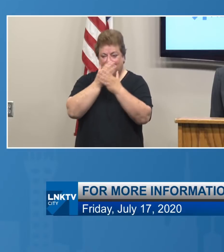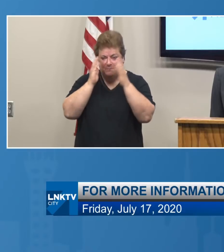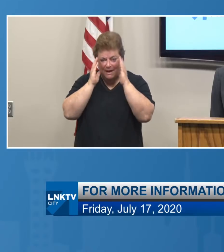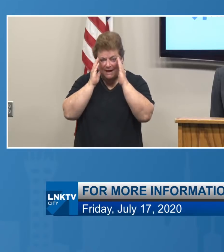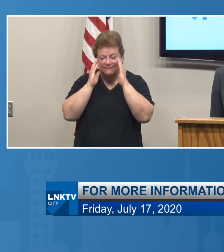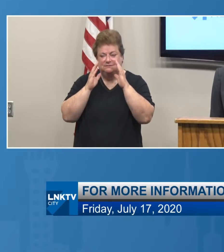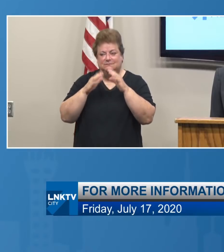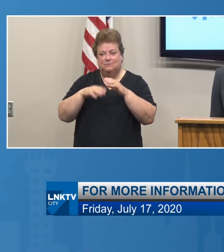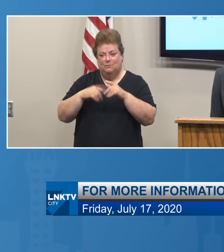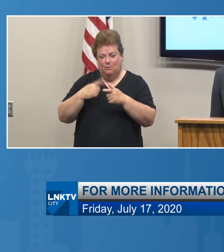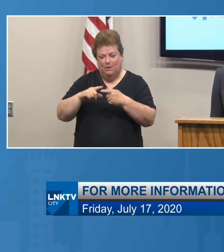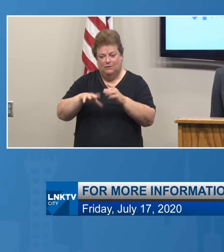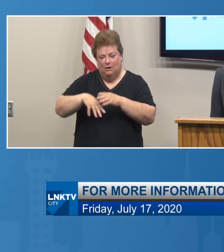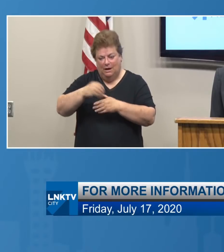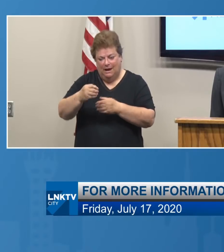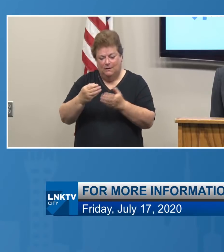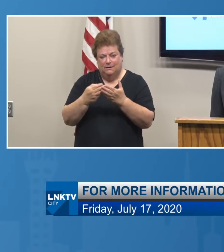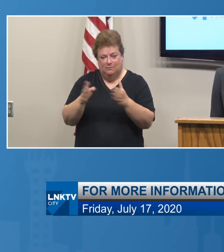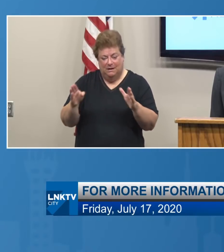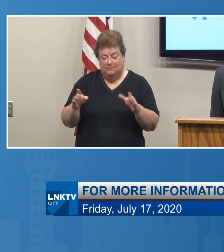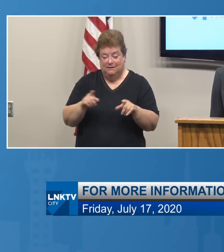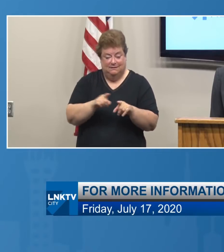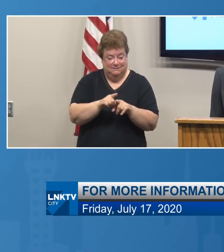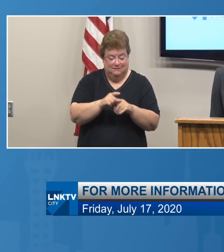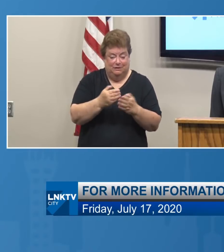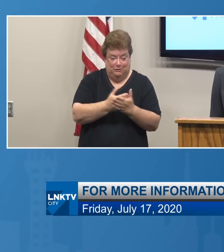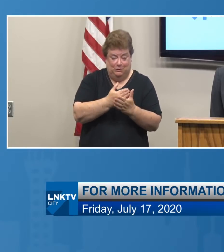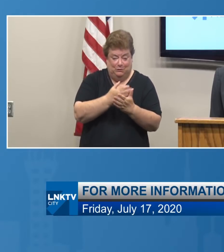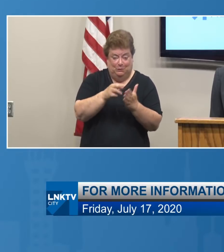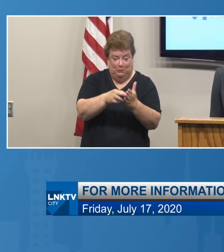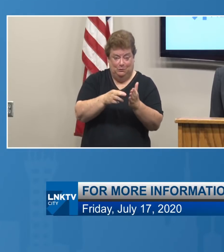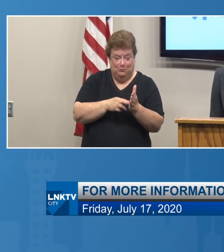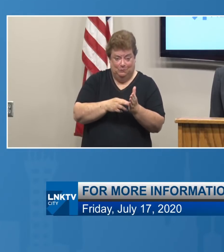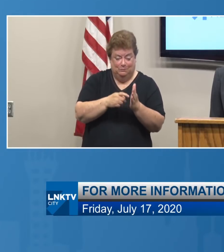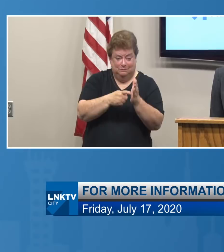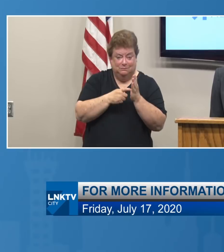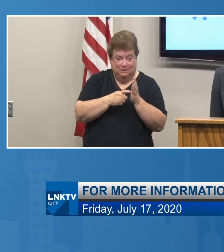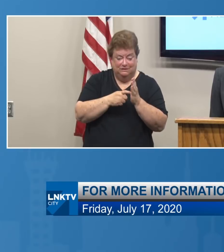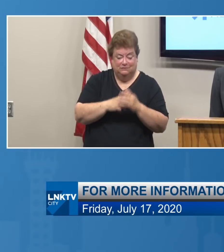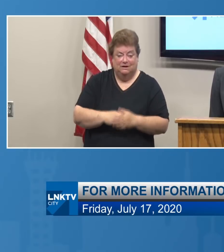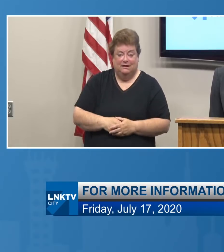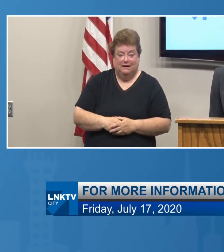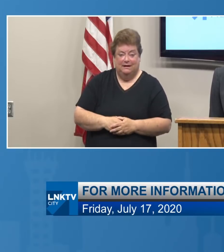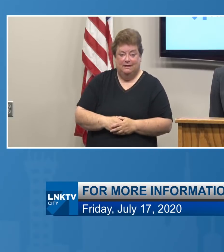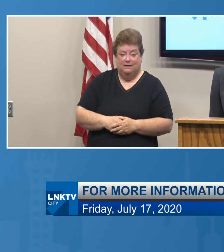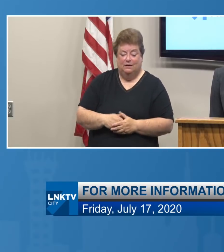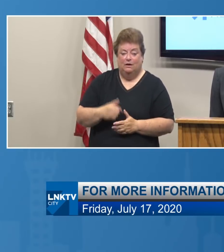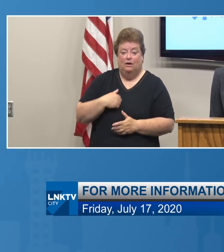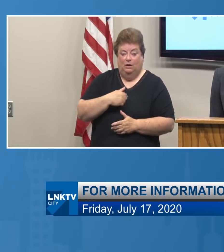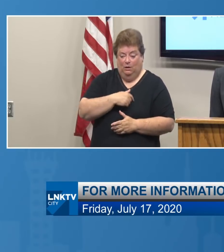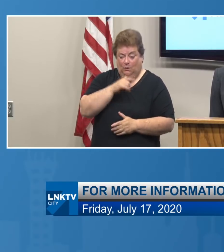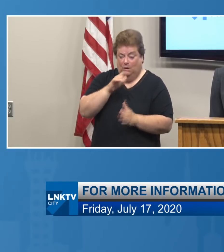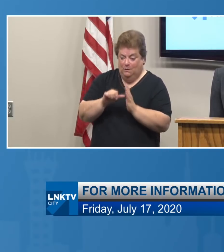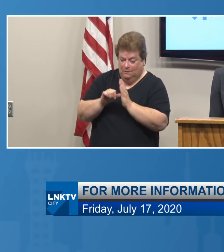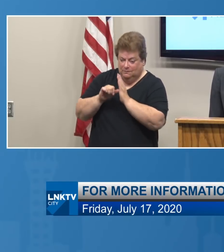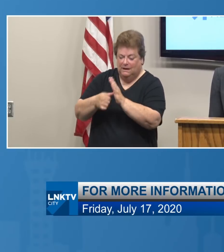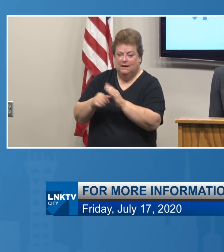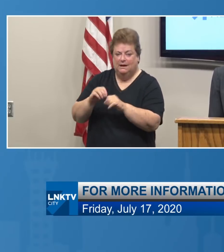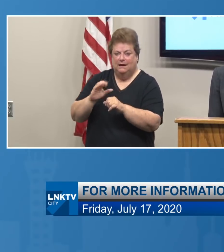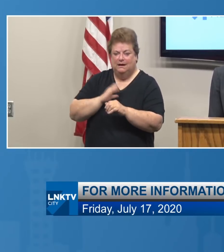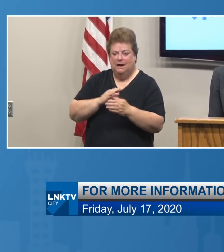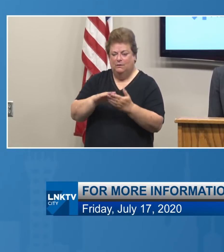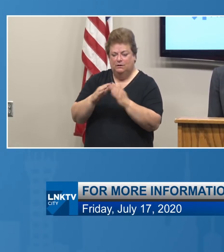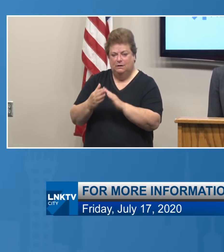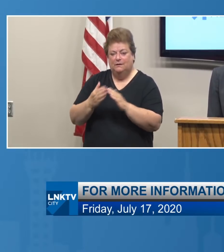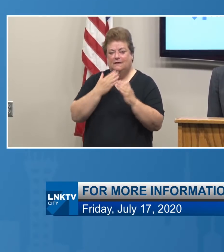public, as your new mandate says, and we will certainly push that out in our community. Thank